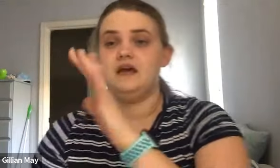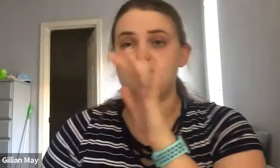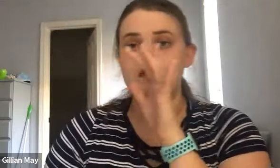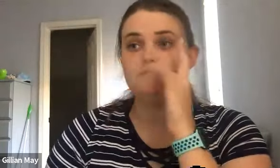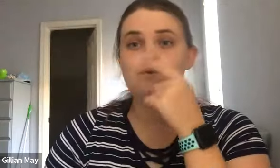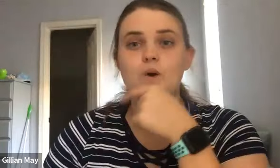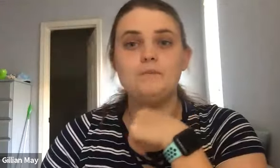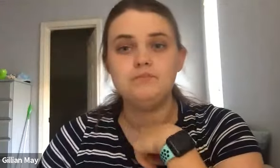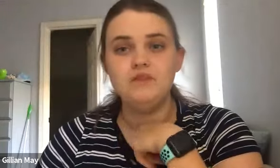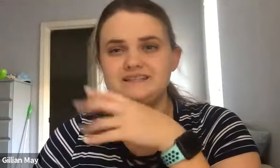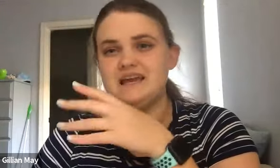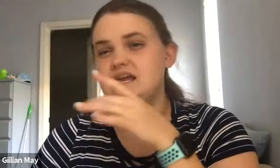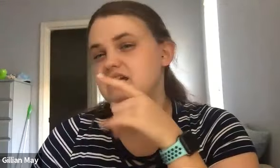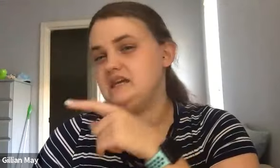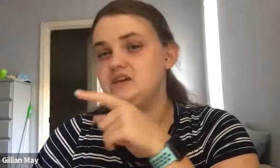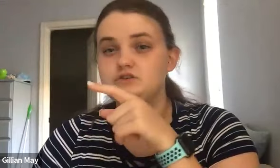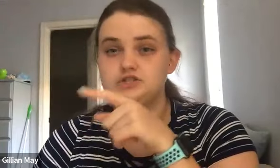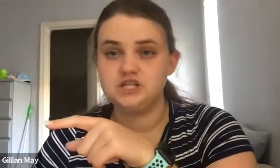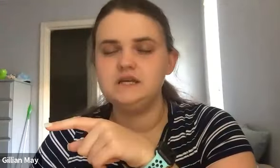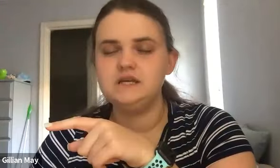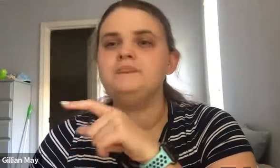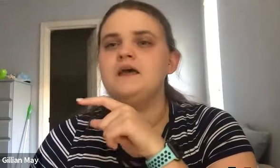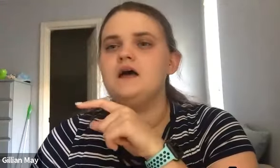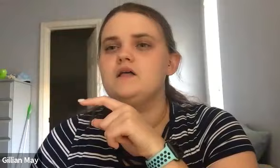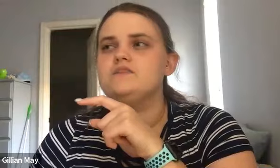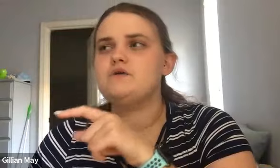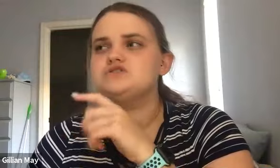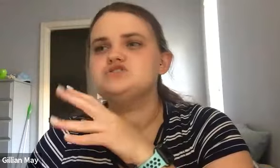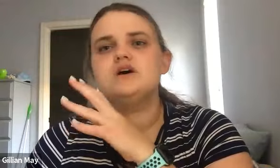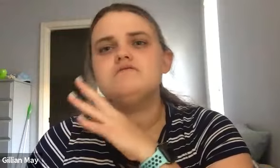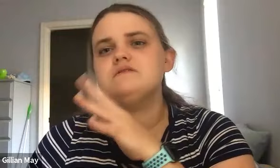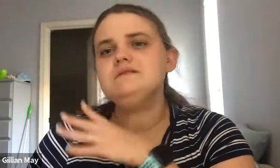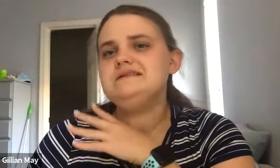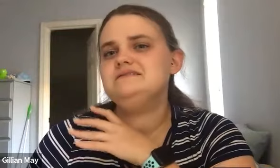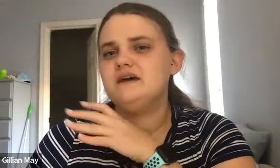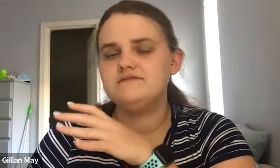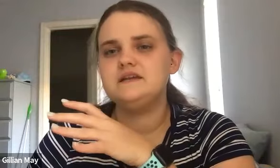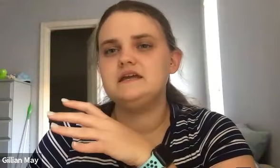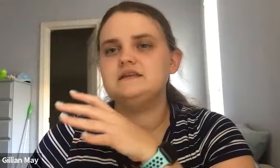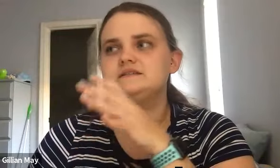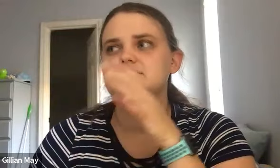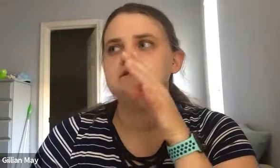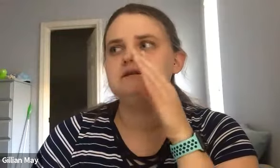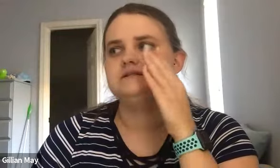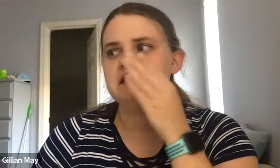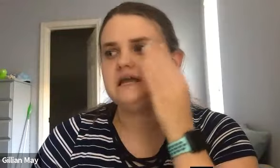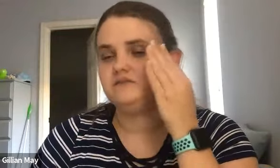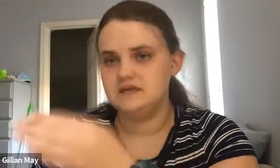And then for like saying he or she, there is no really definite saying